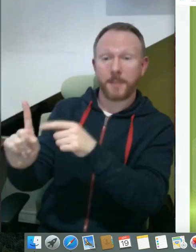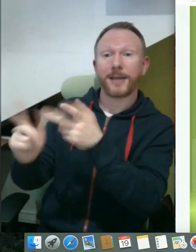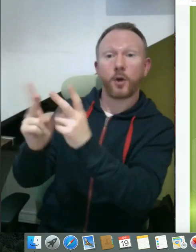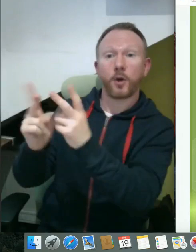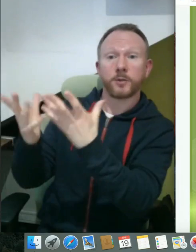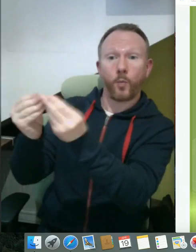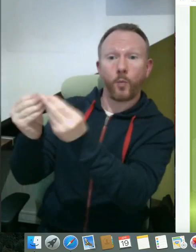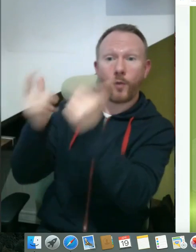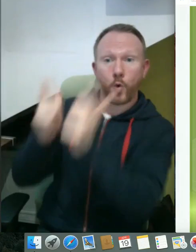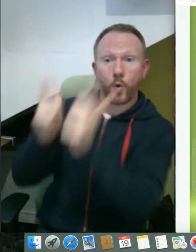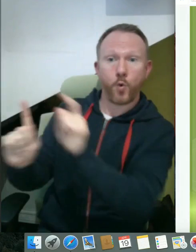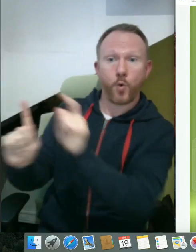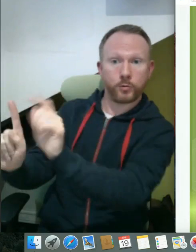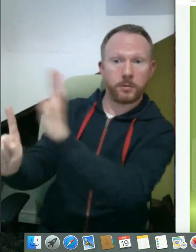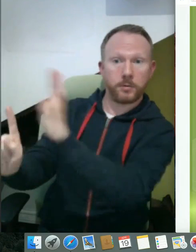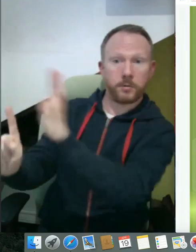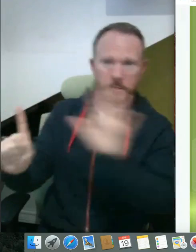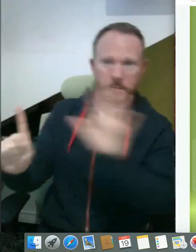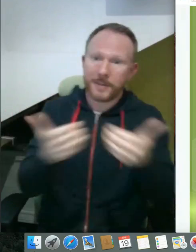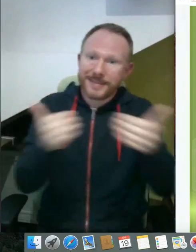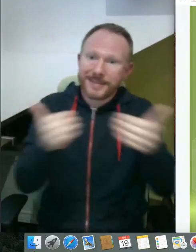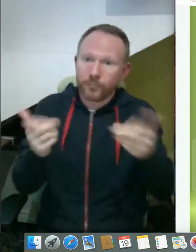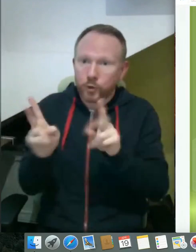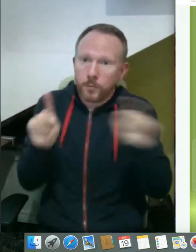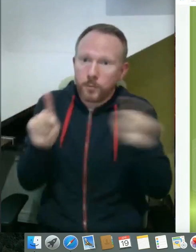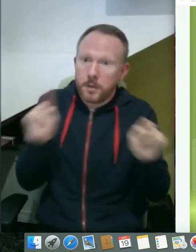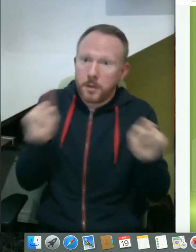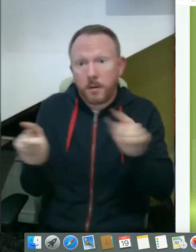language with clarity.